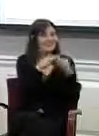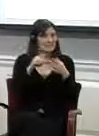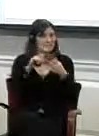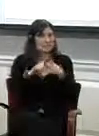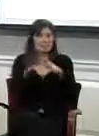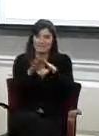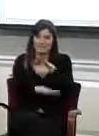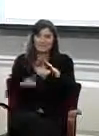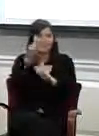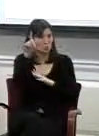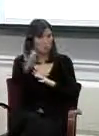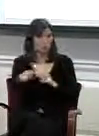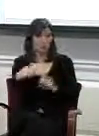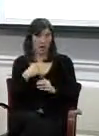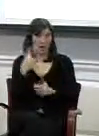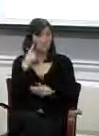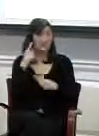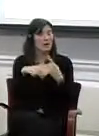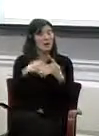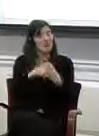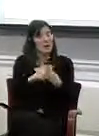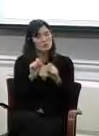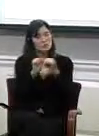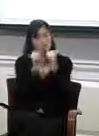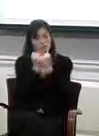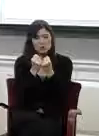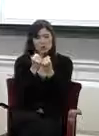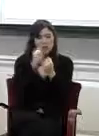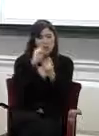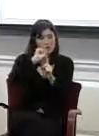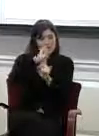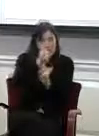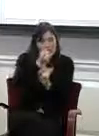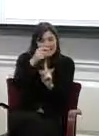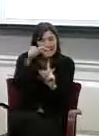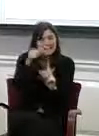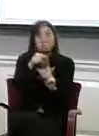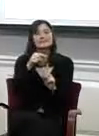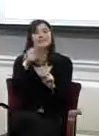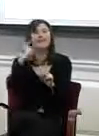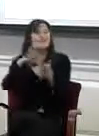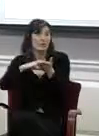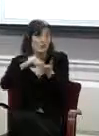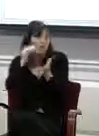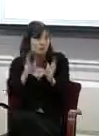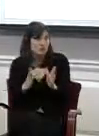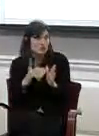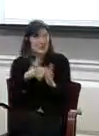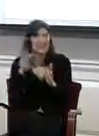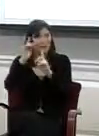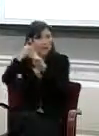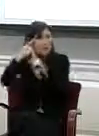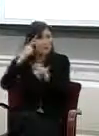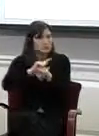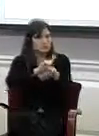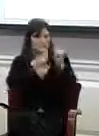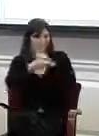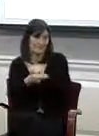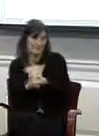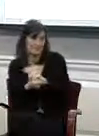and social context, learners, and goals for transformation. And I do agree with Monisha, by the way, that we can't simply